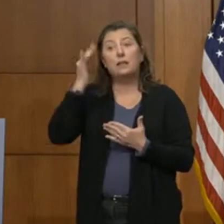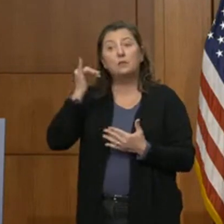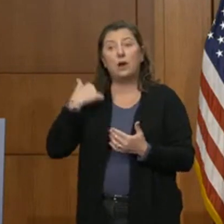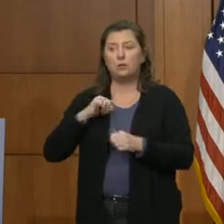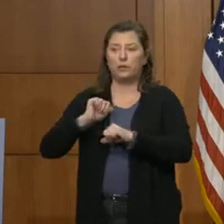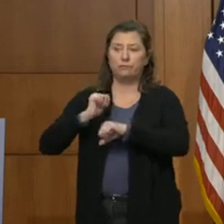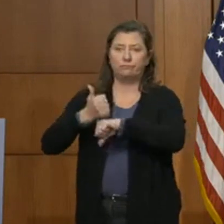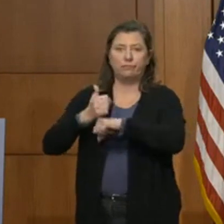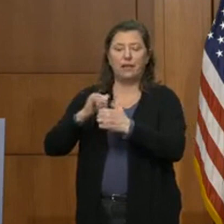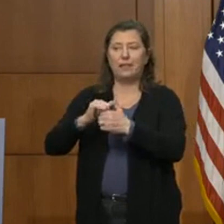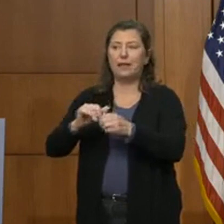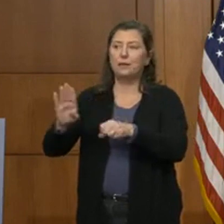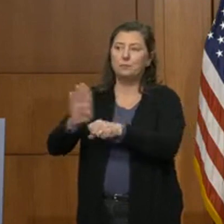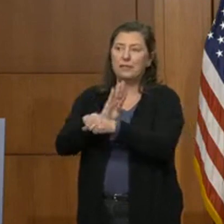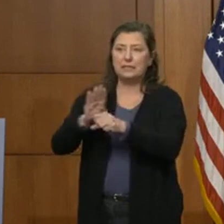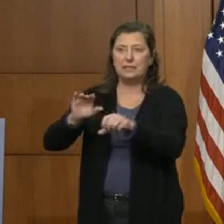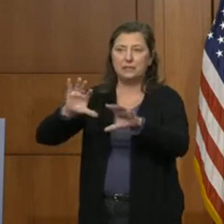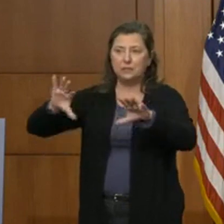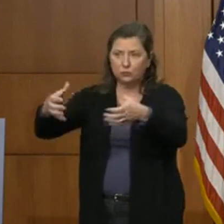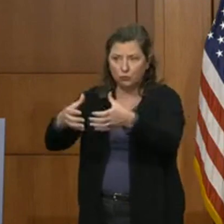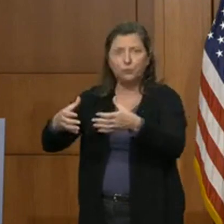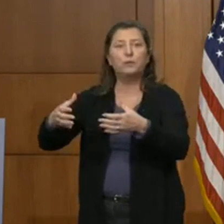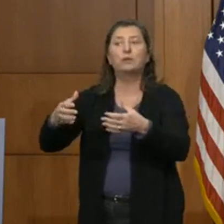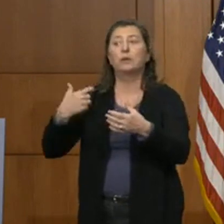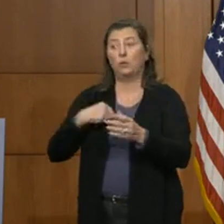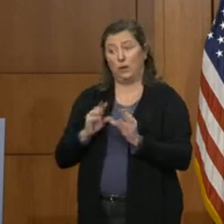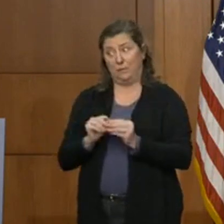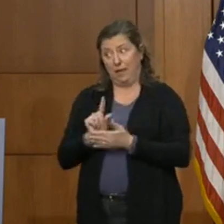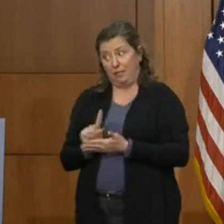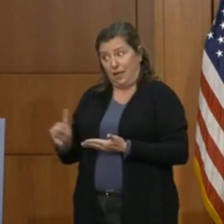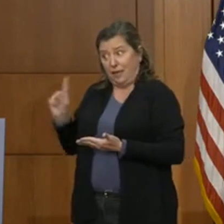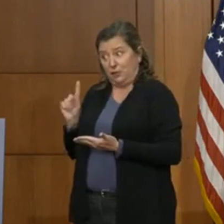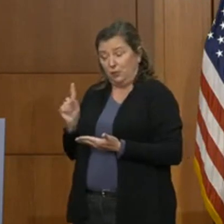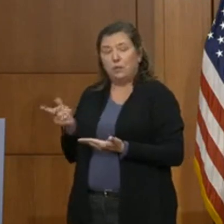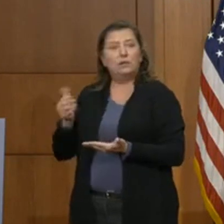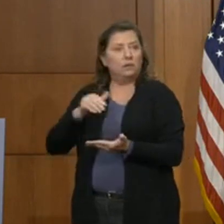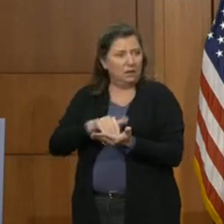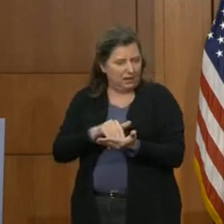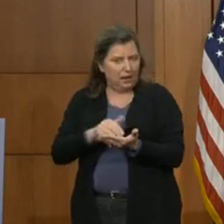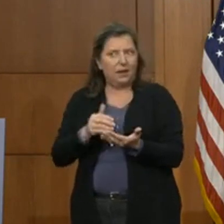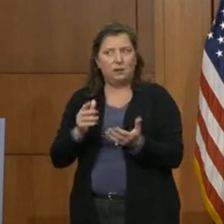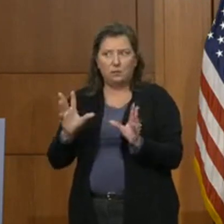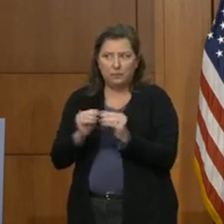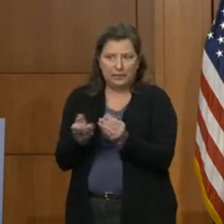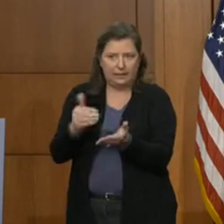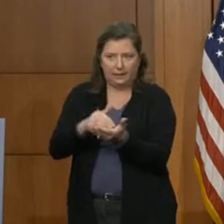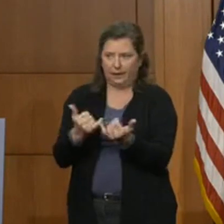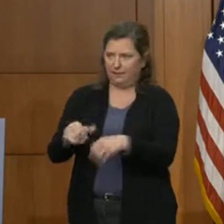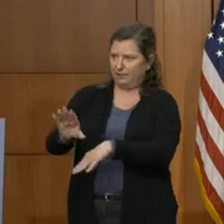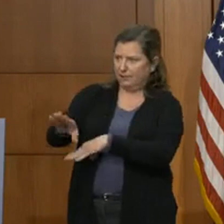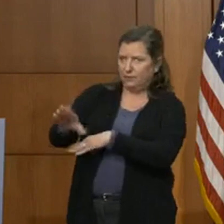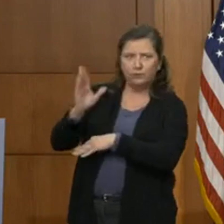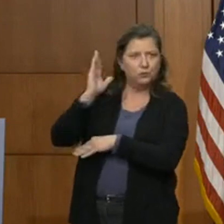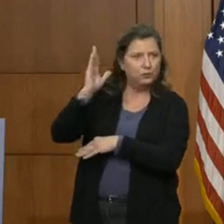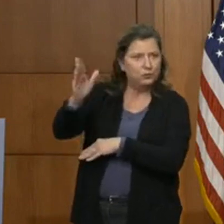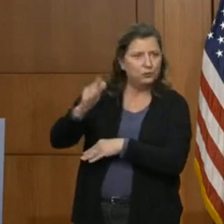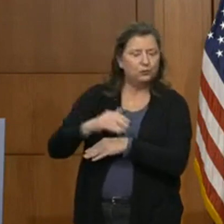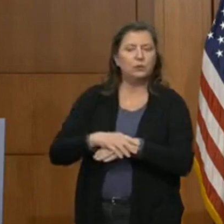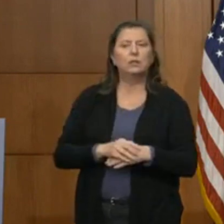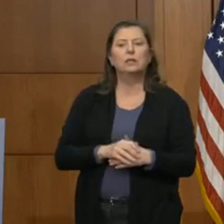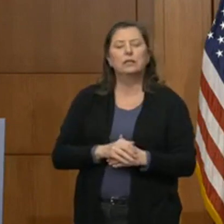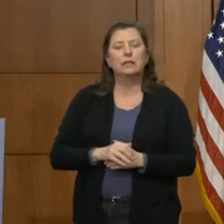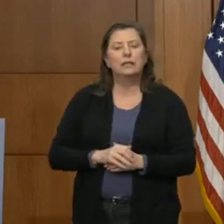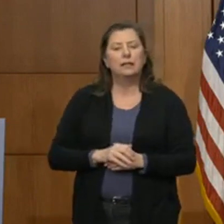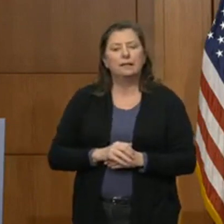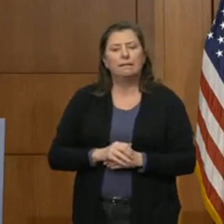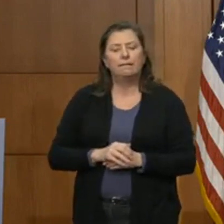the business task group. As I said, we met last week, and we're going to have another meeting this afternoon